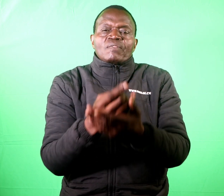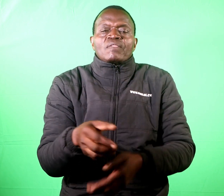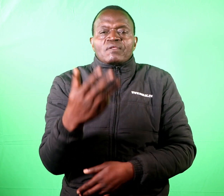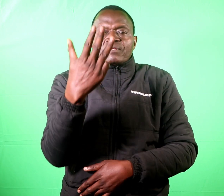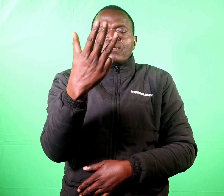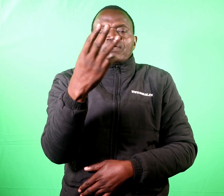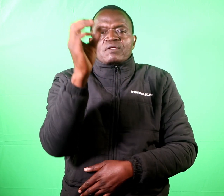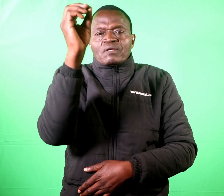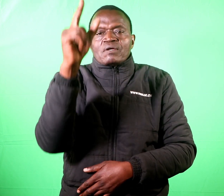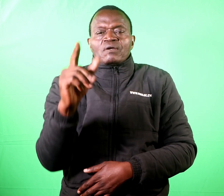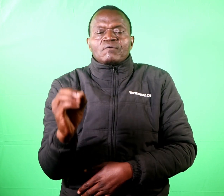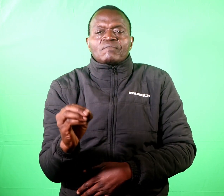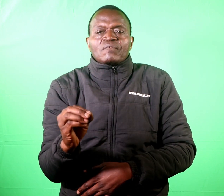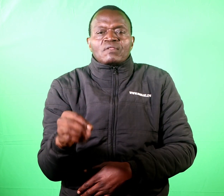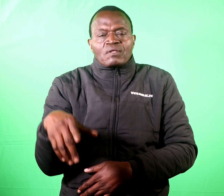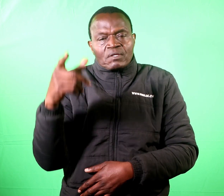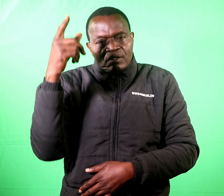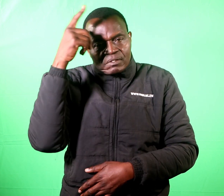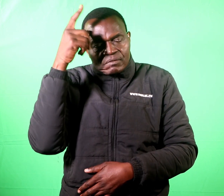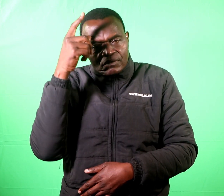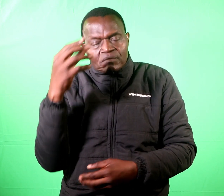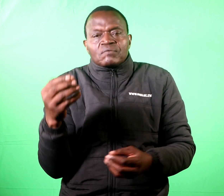9%. Livestock restocking,